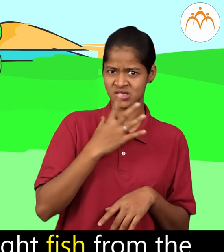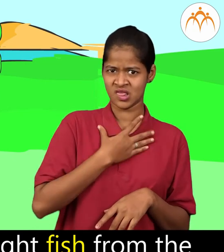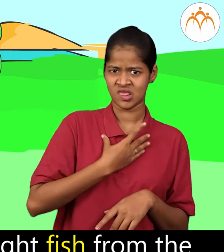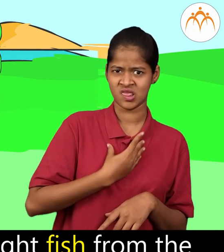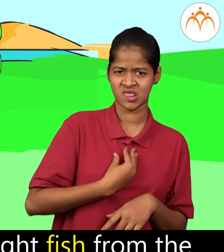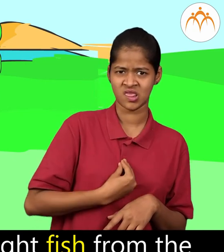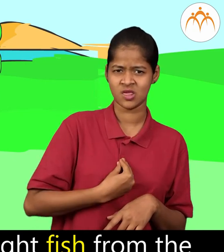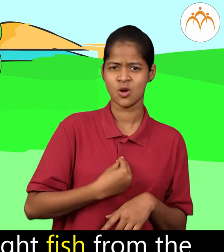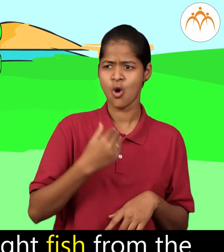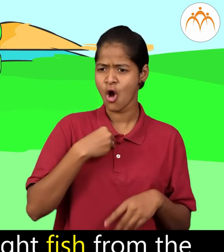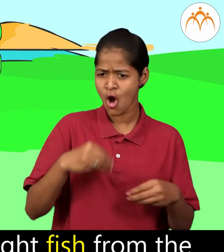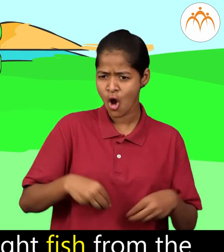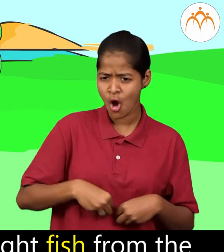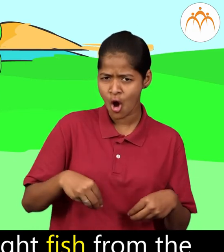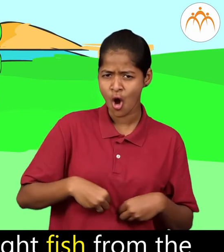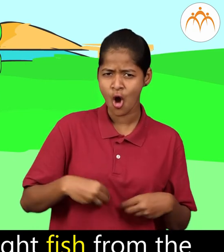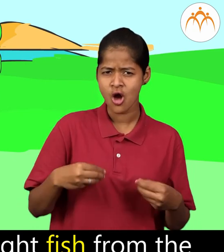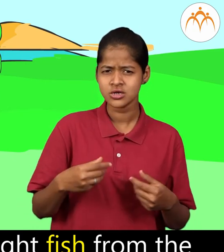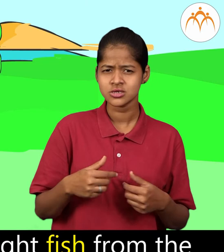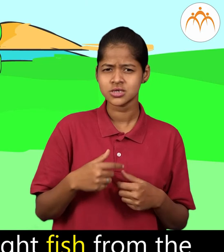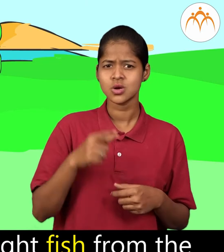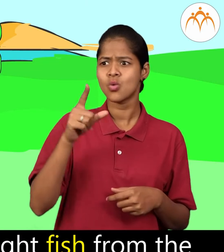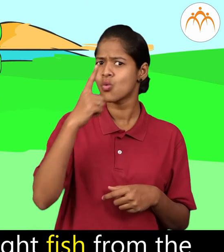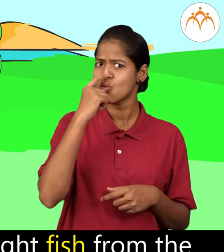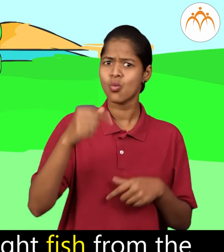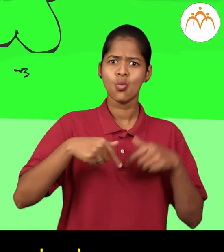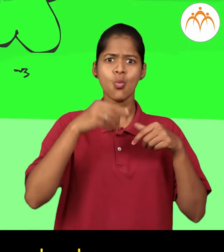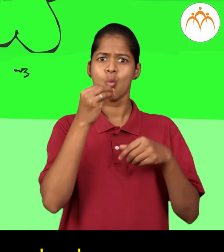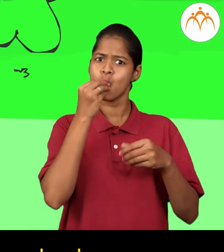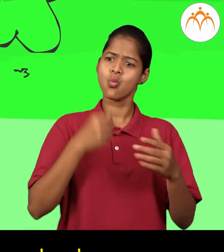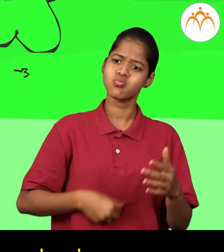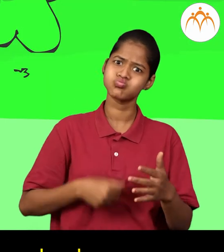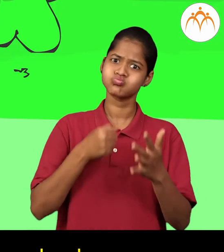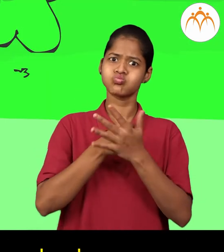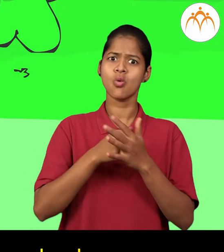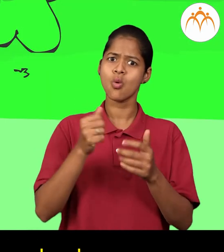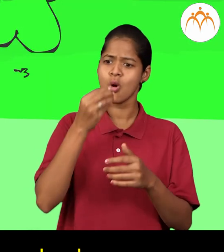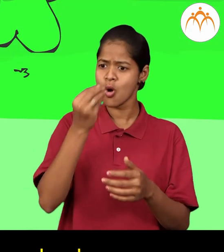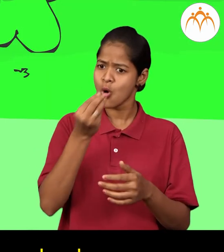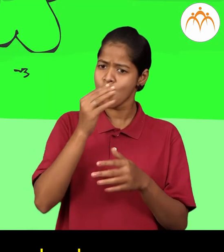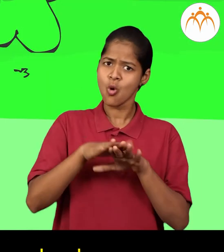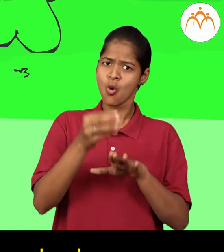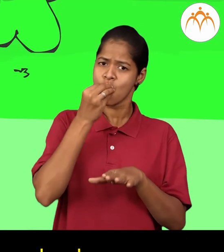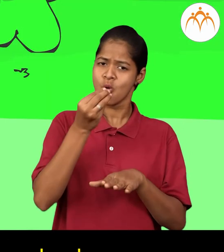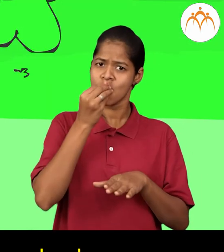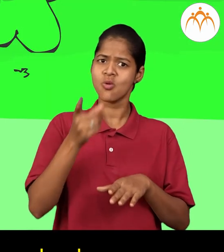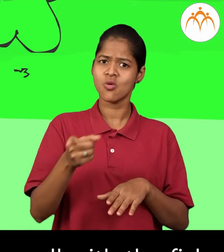from the water and ate them. The fox felt very bad.